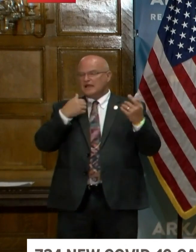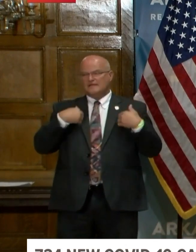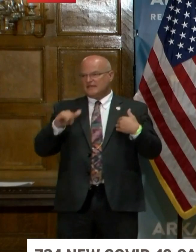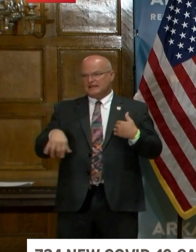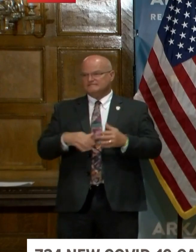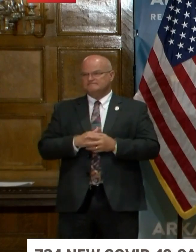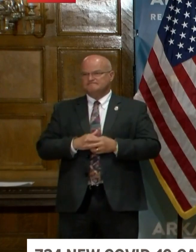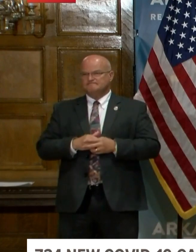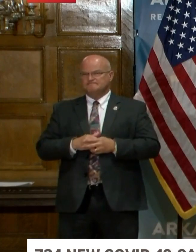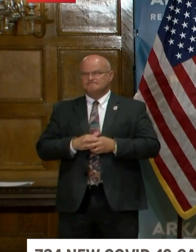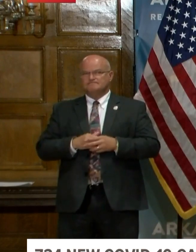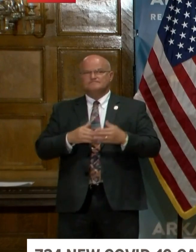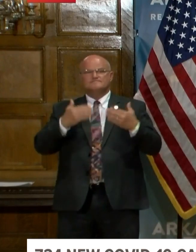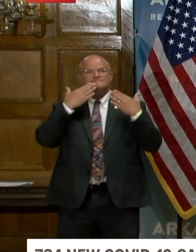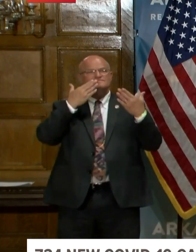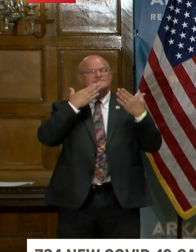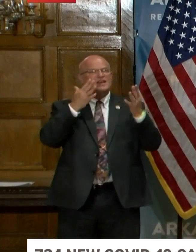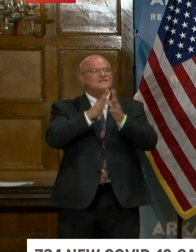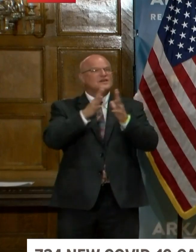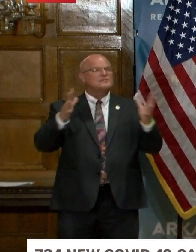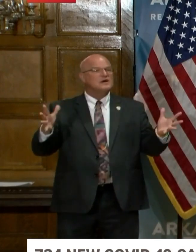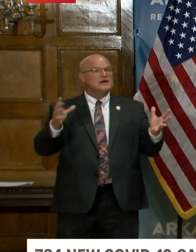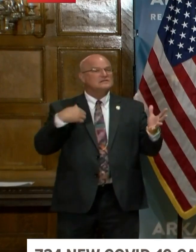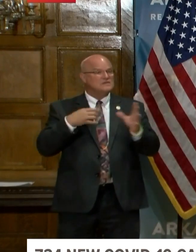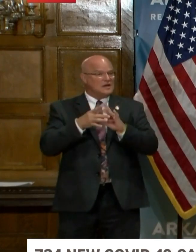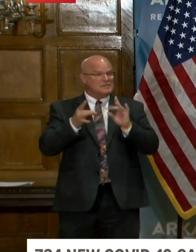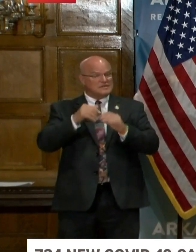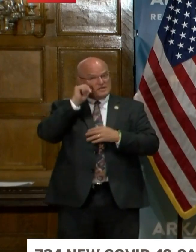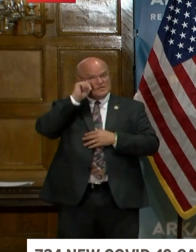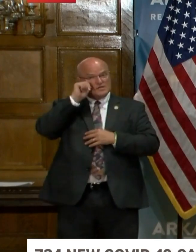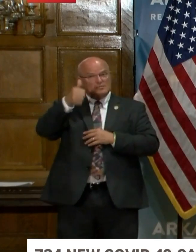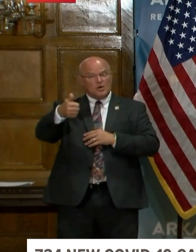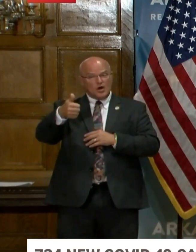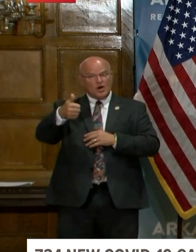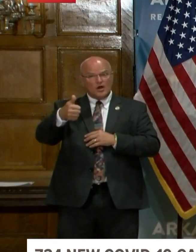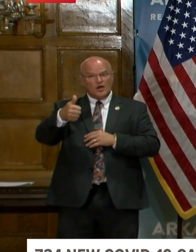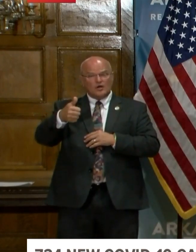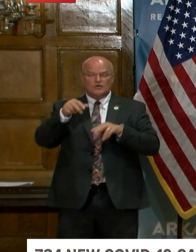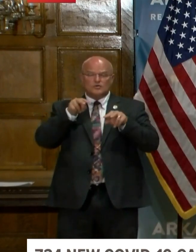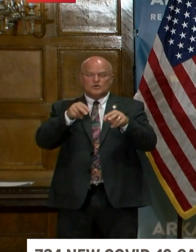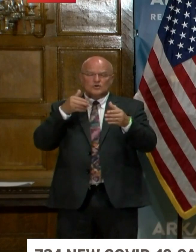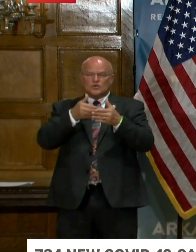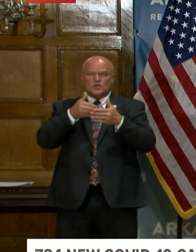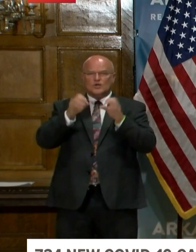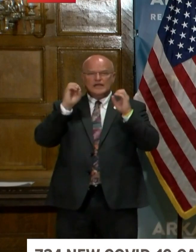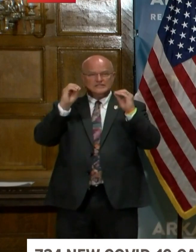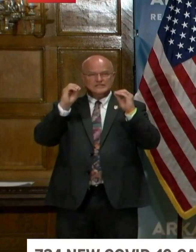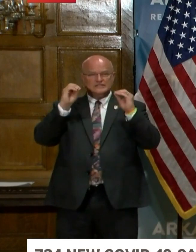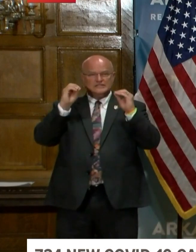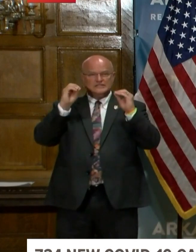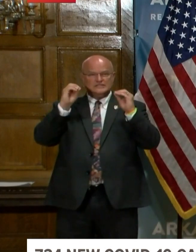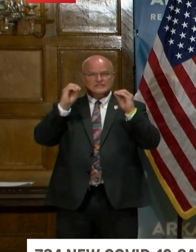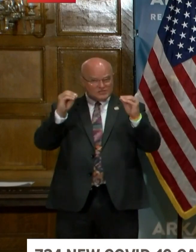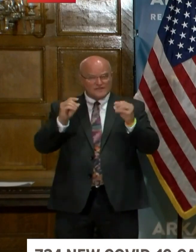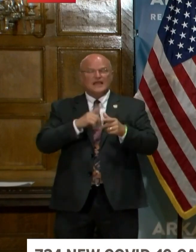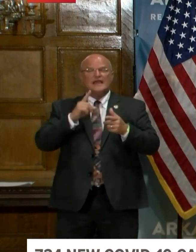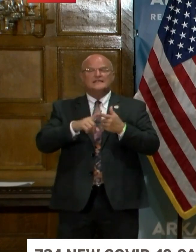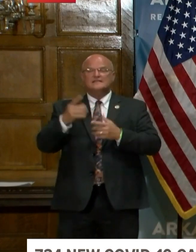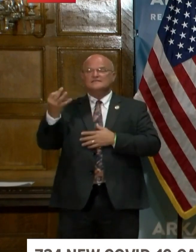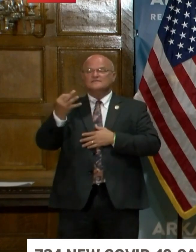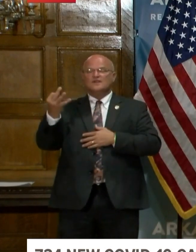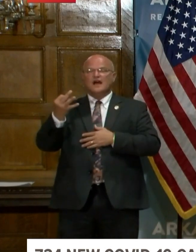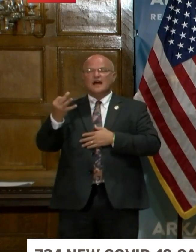have that. Thank you very much. And so, as I mentioned, tomorrow we'll take a closer look at education, and then